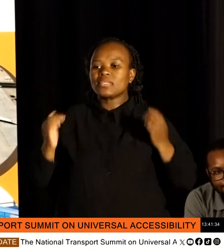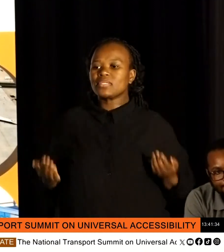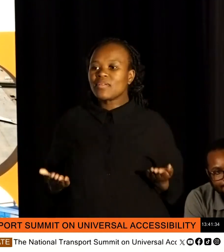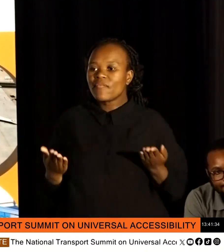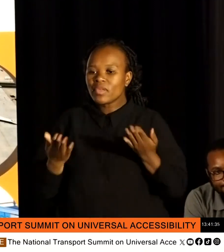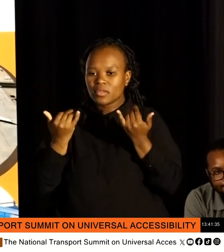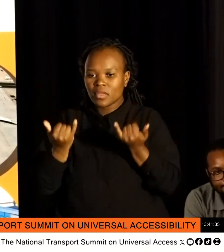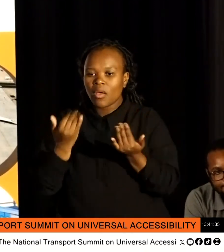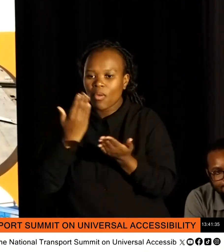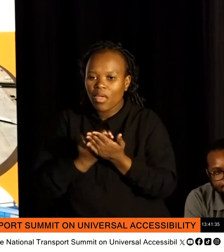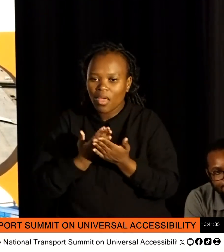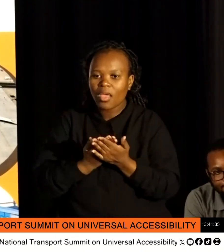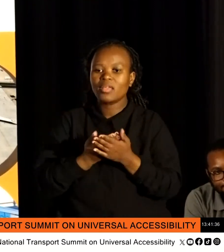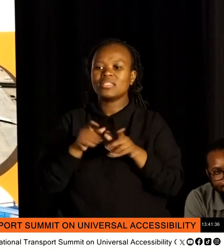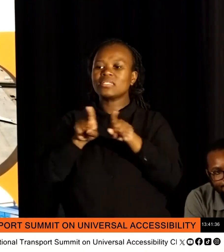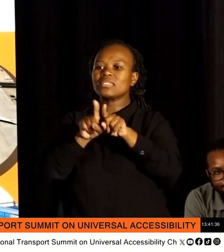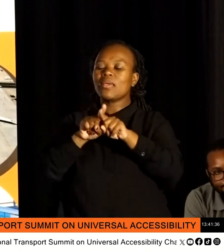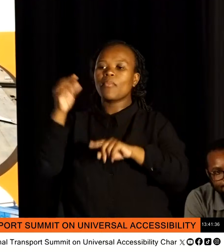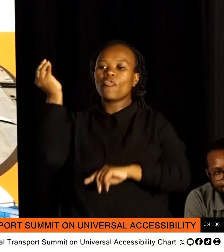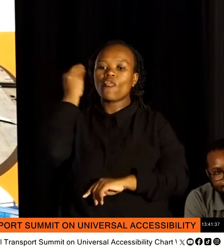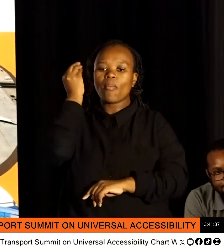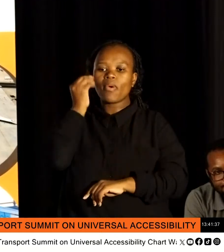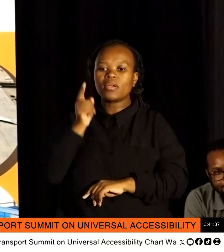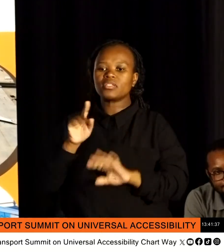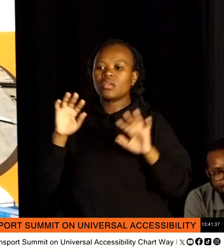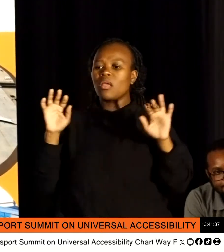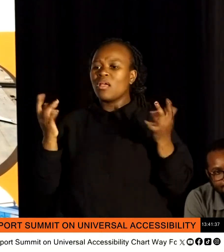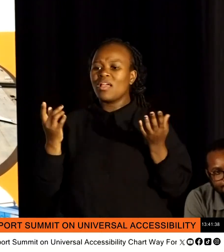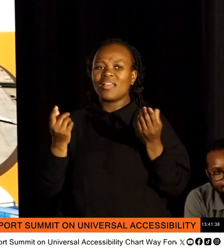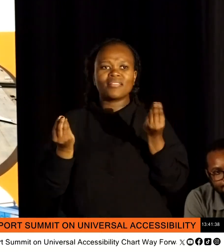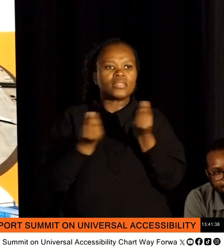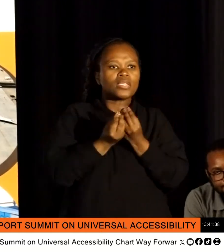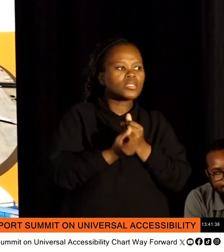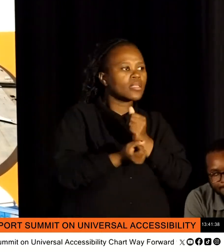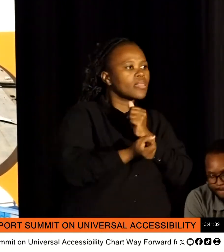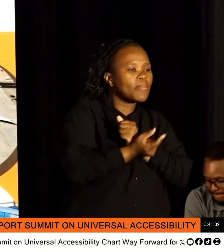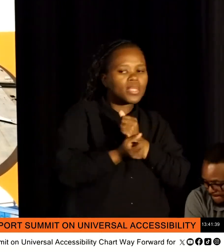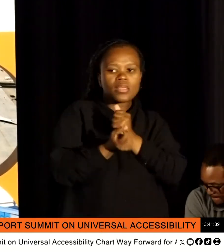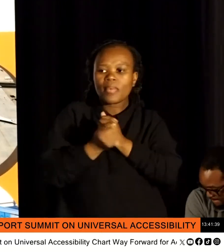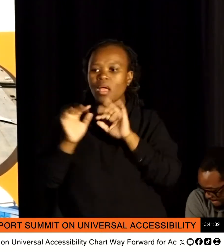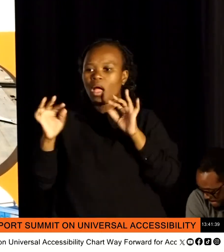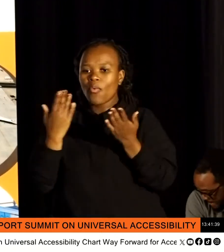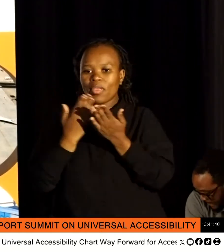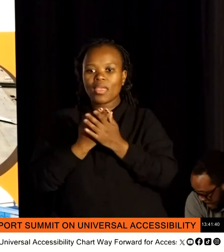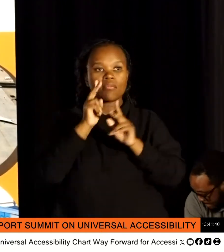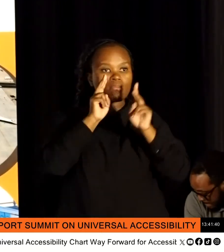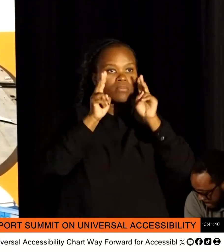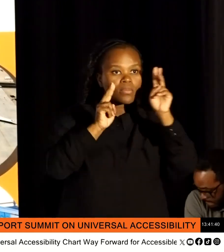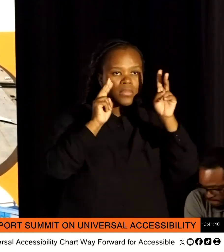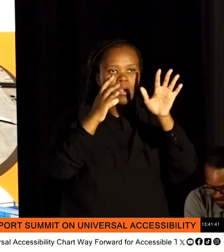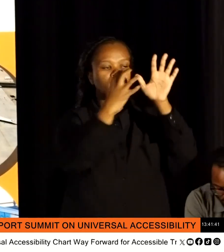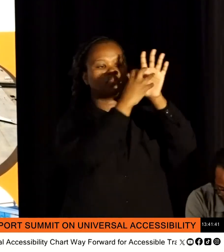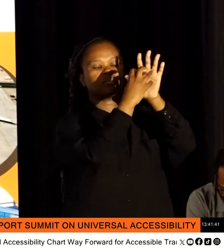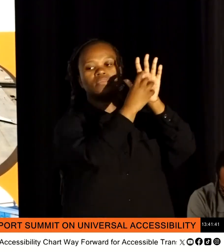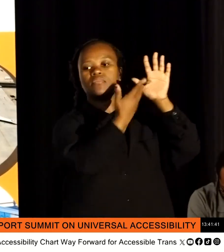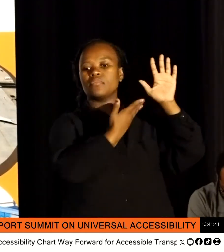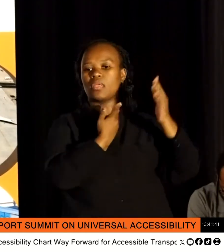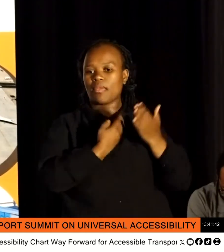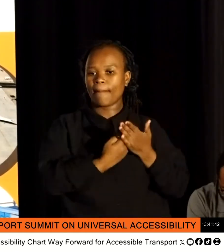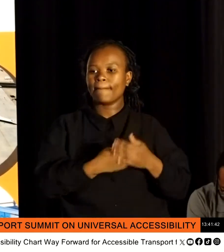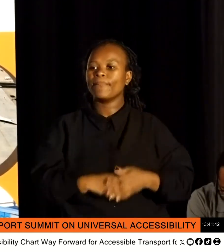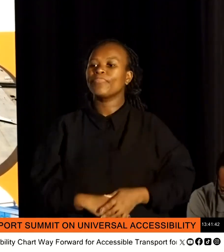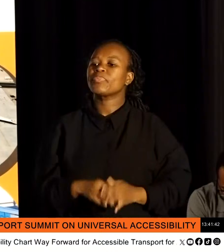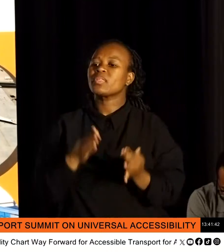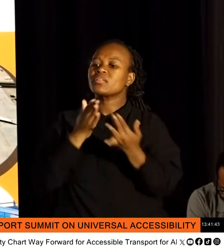providing comprehensive information on disruptions and events through visual and text-based mediums. When it comes